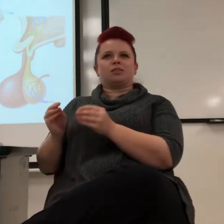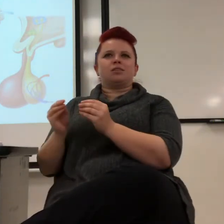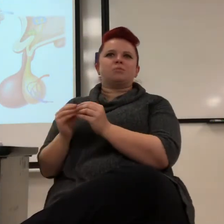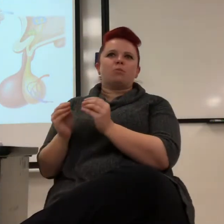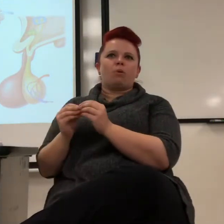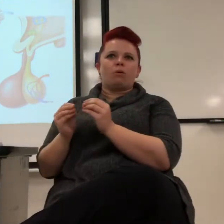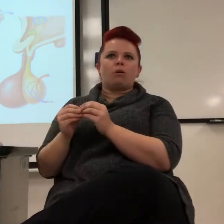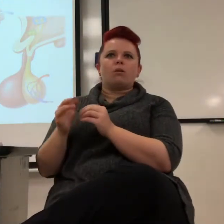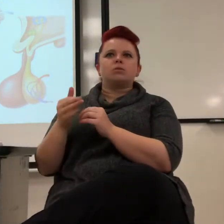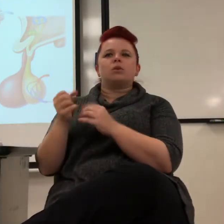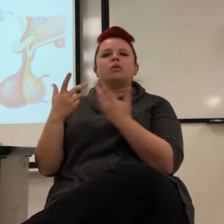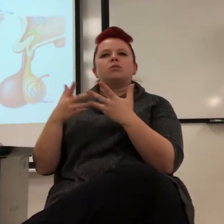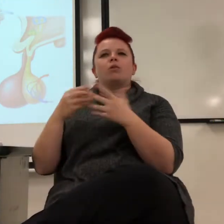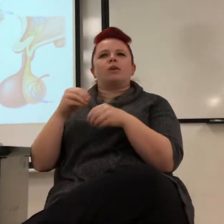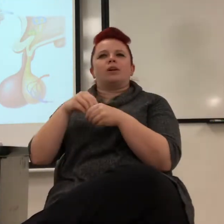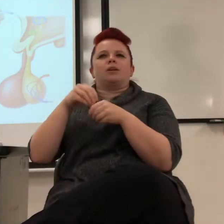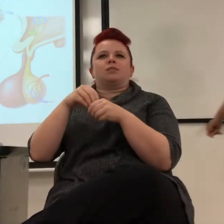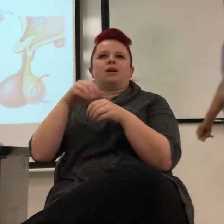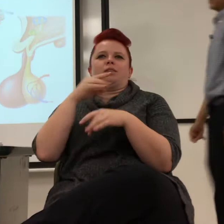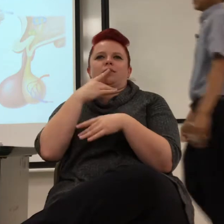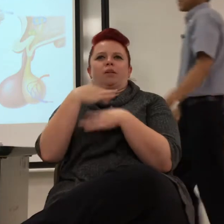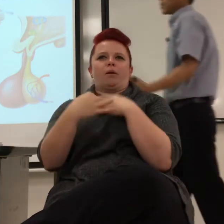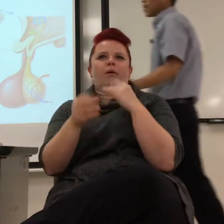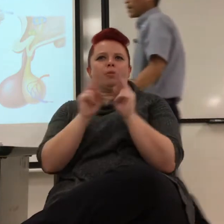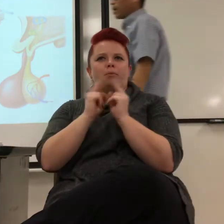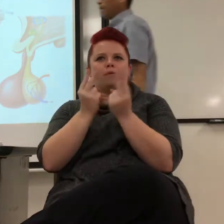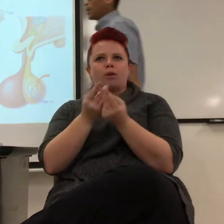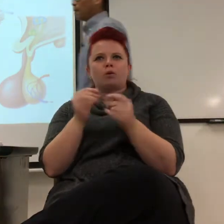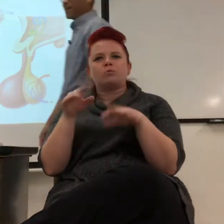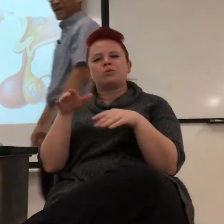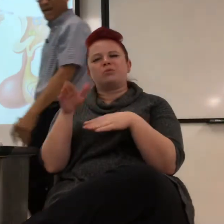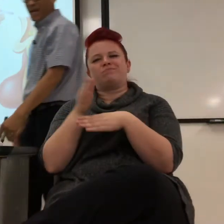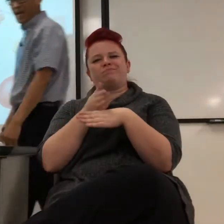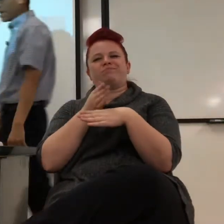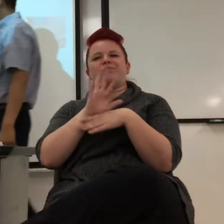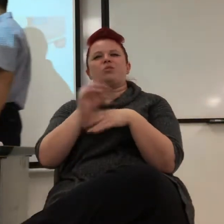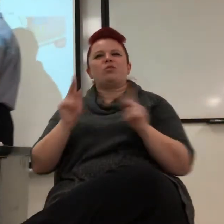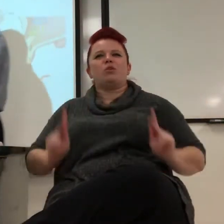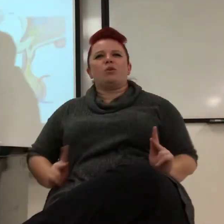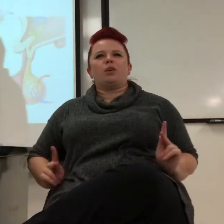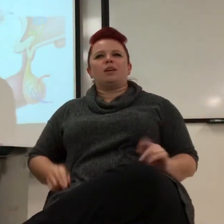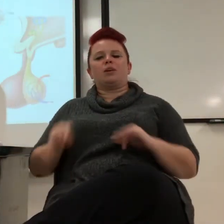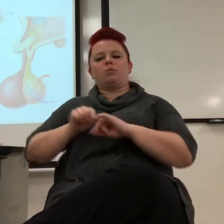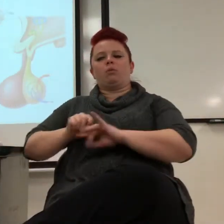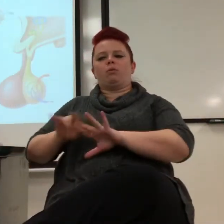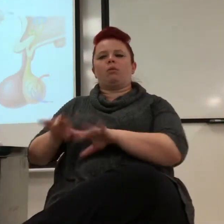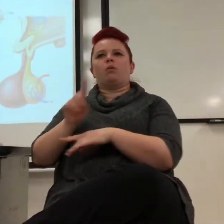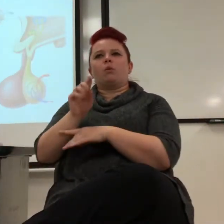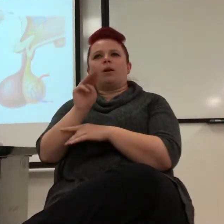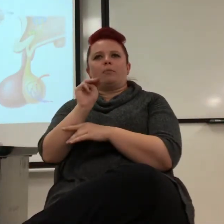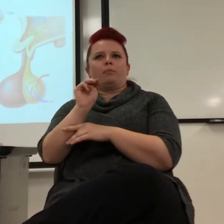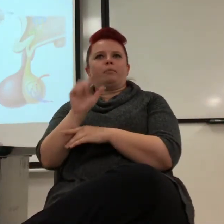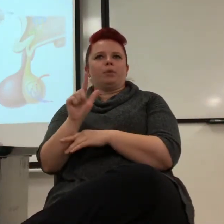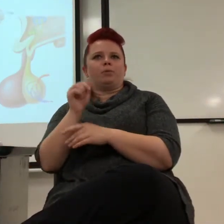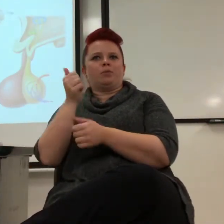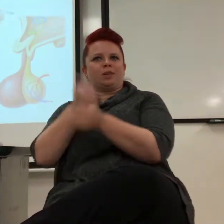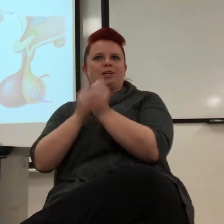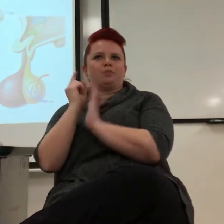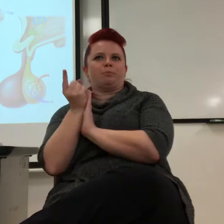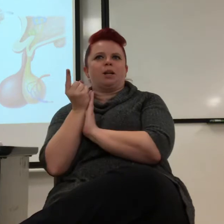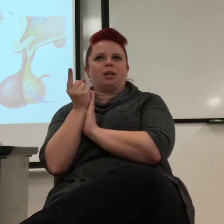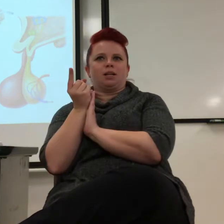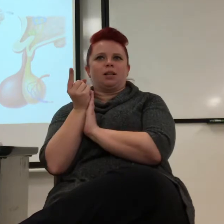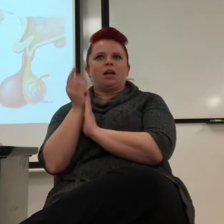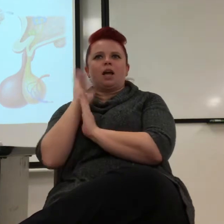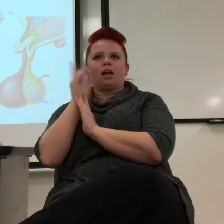producing that fluid. On average, your kidney will produce something like a mil a minute. You just kind of modulate that